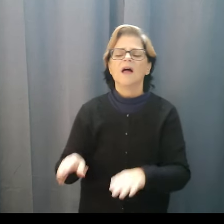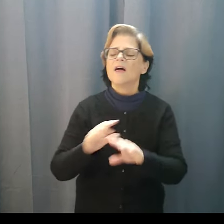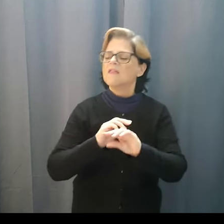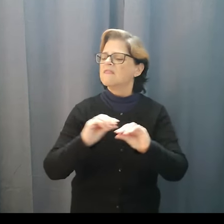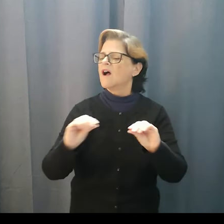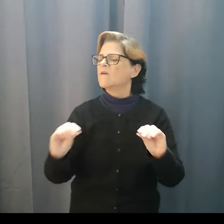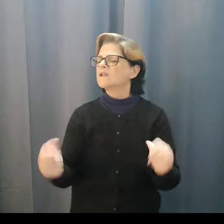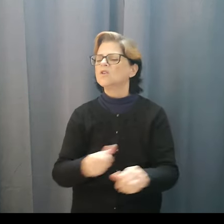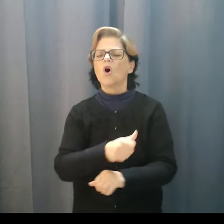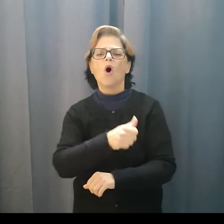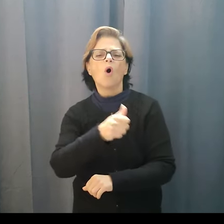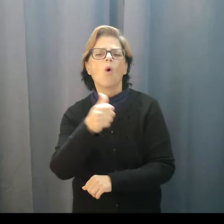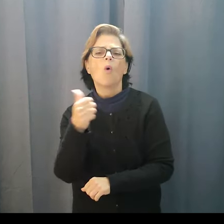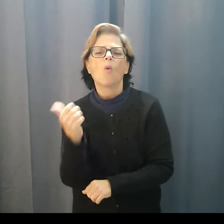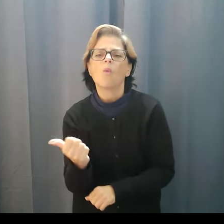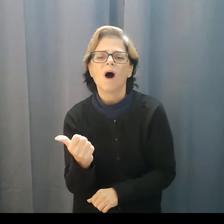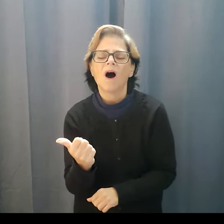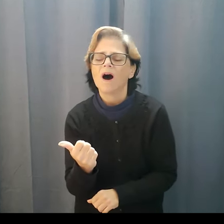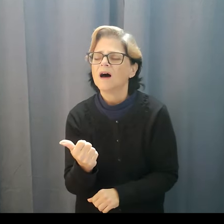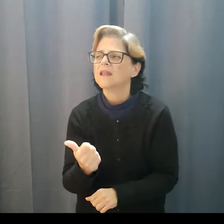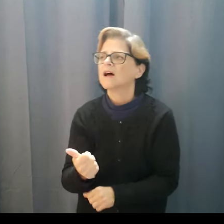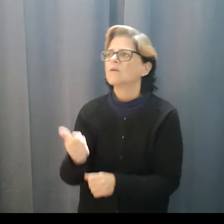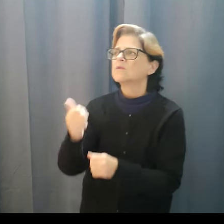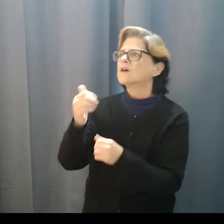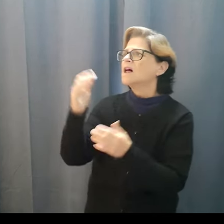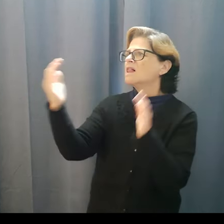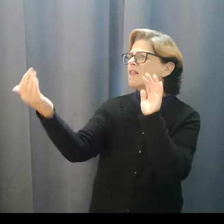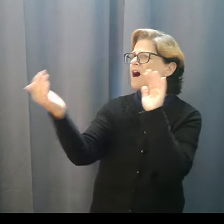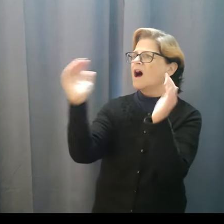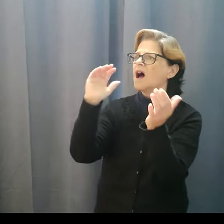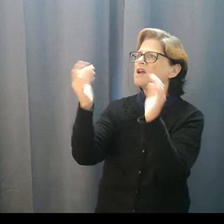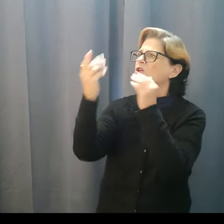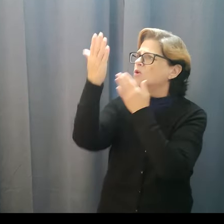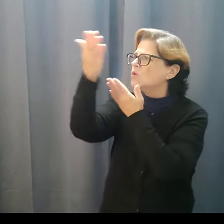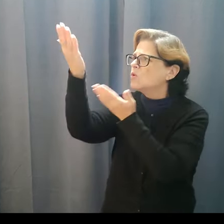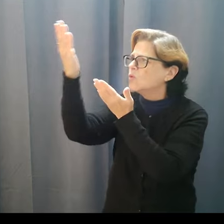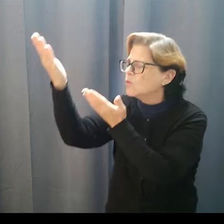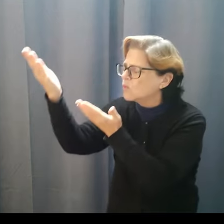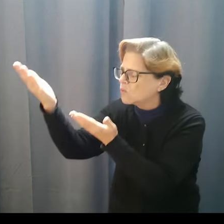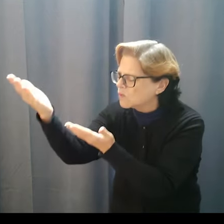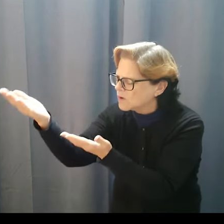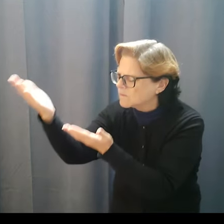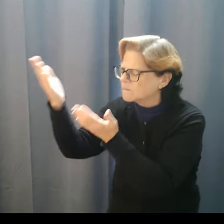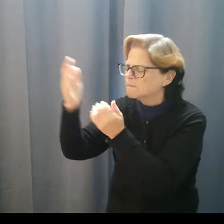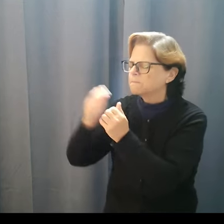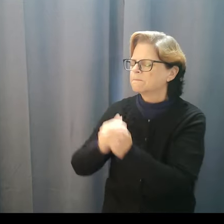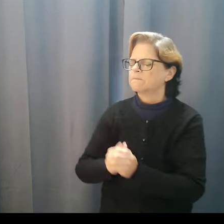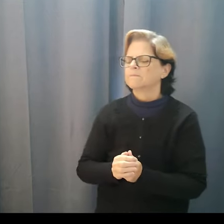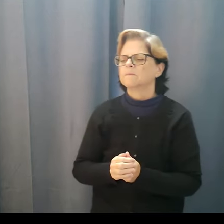holy. There is no one else like you.